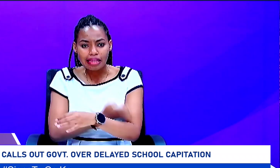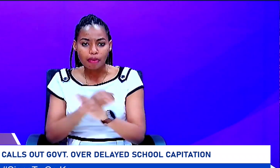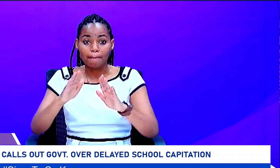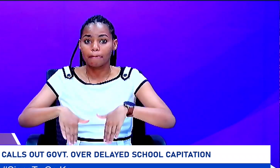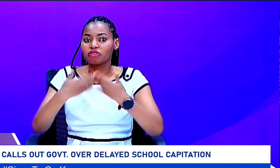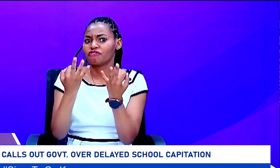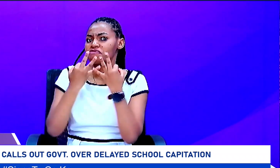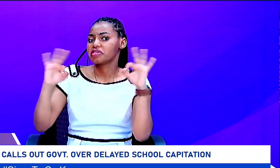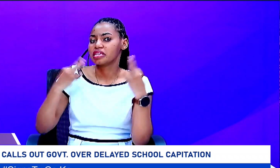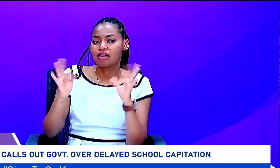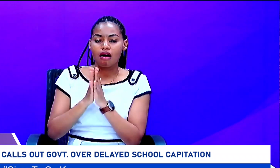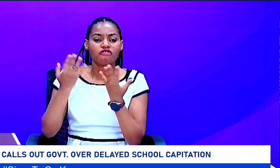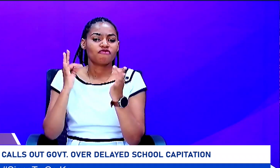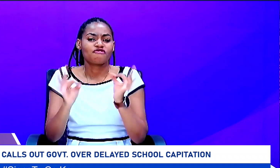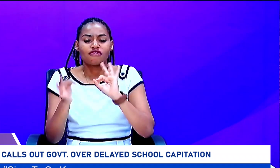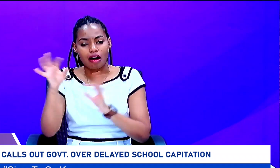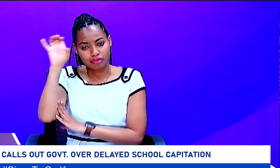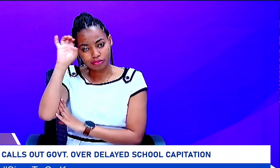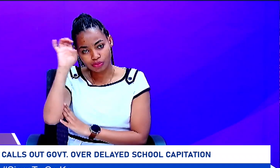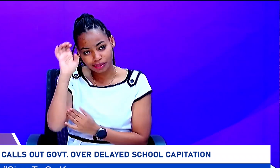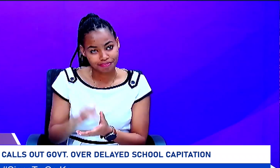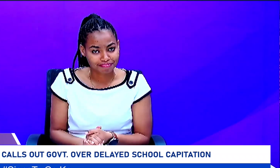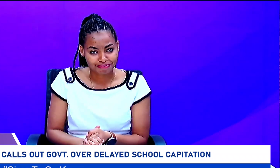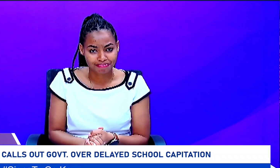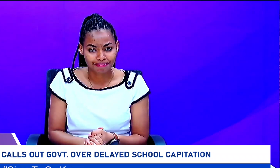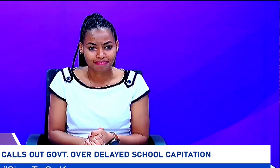and fair education.